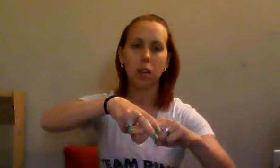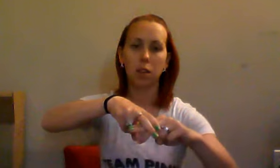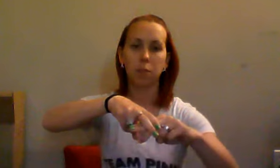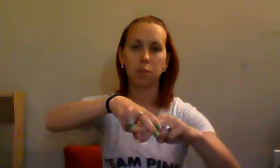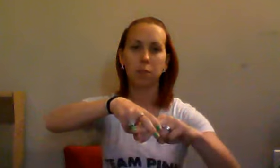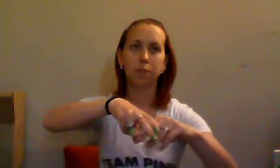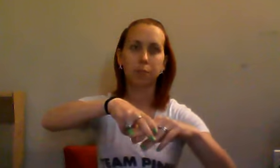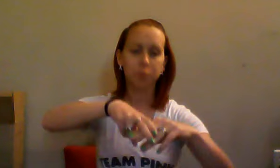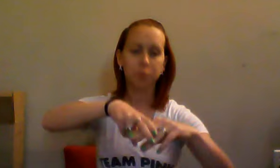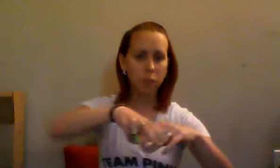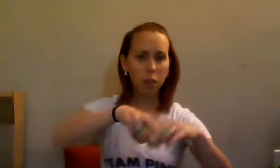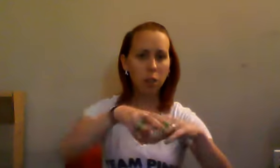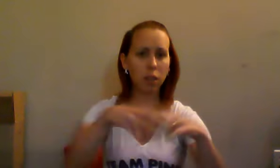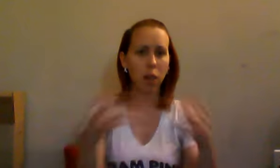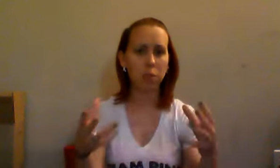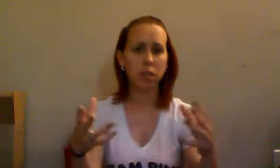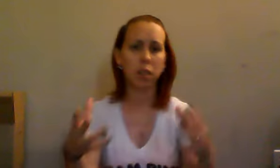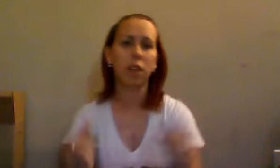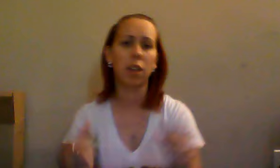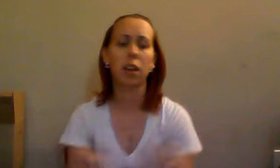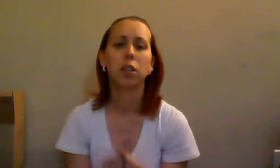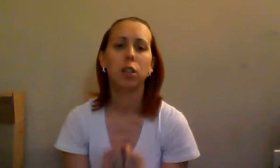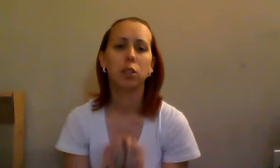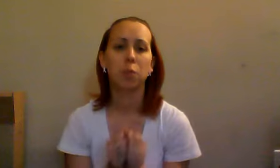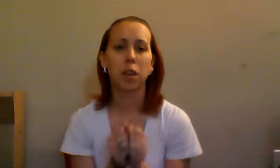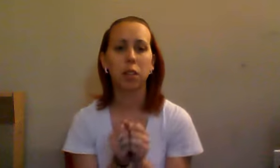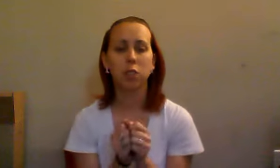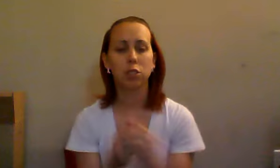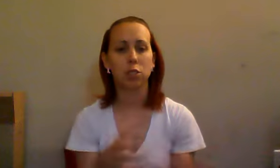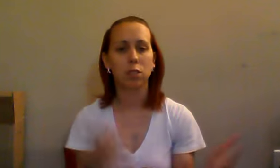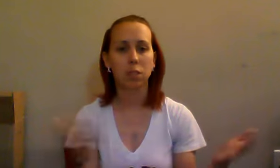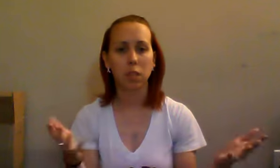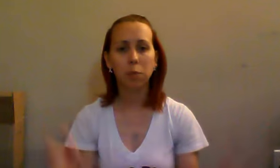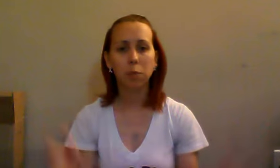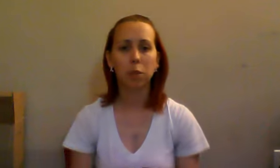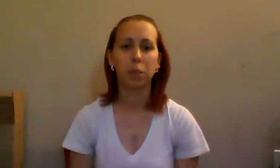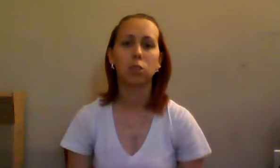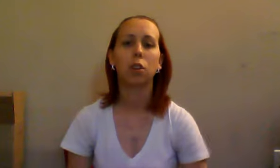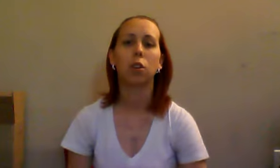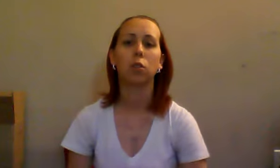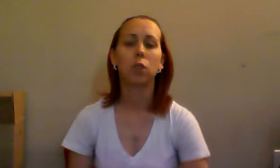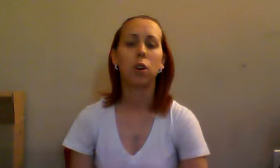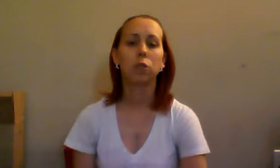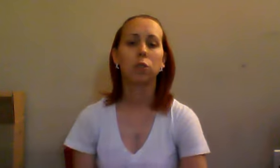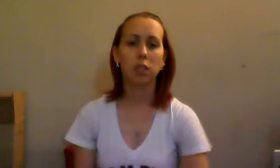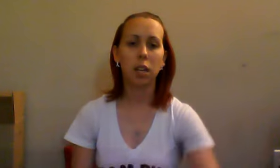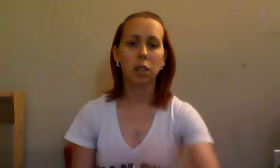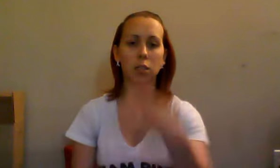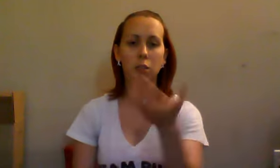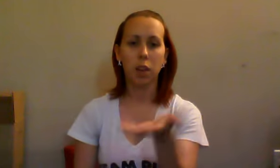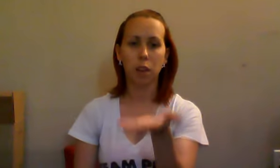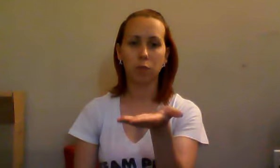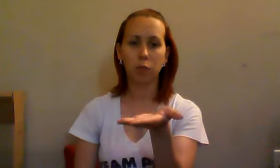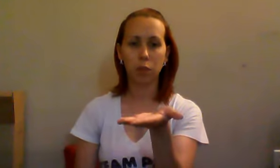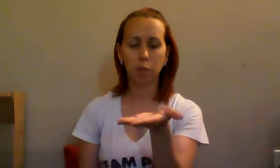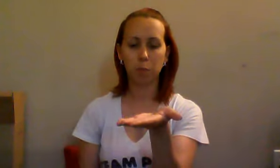On the opposite end of that, you may need your students to stand up for a bit. So for stand, you have